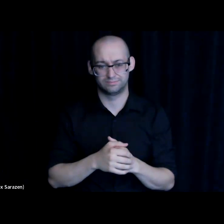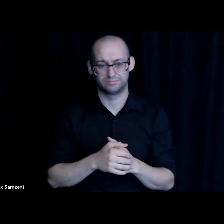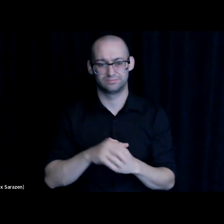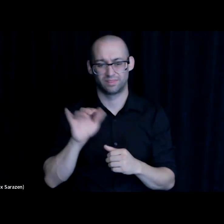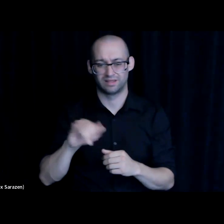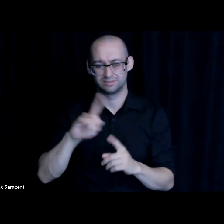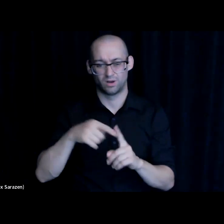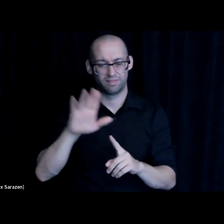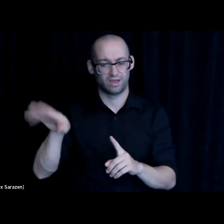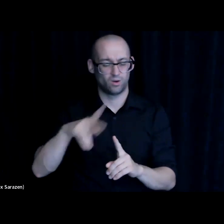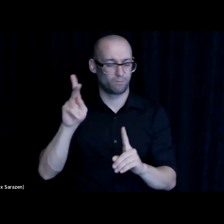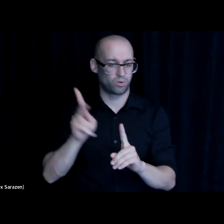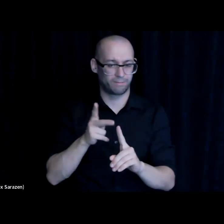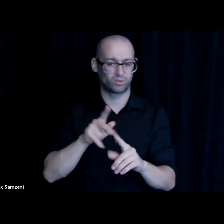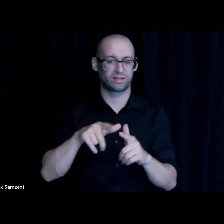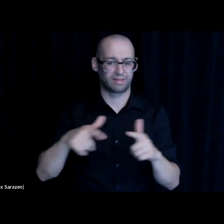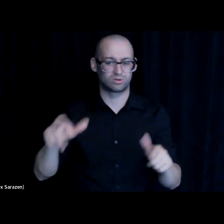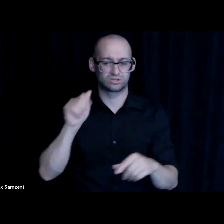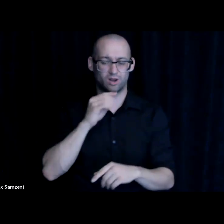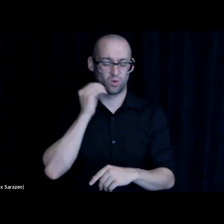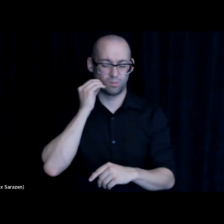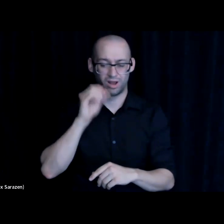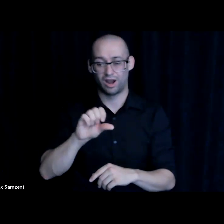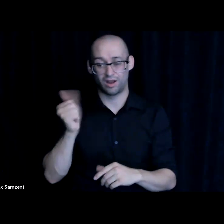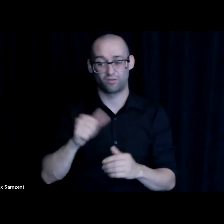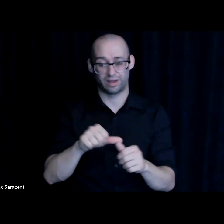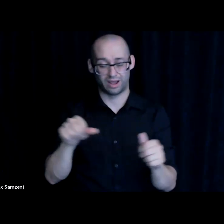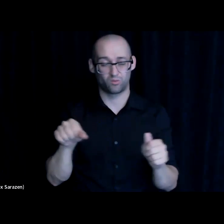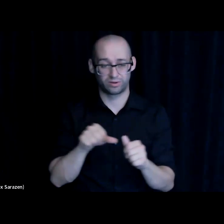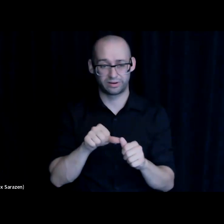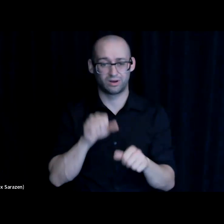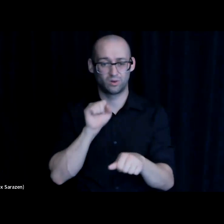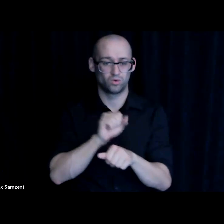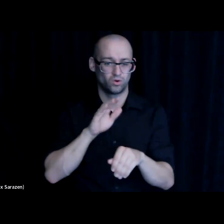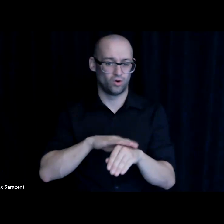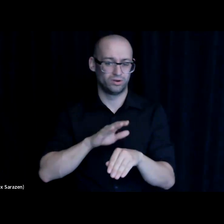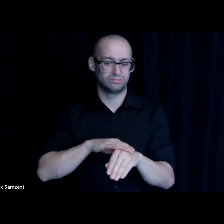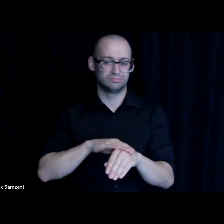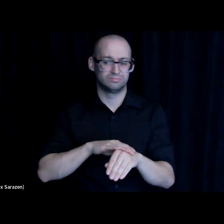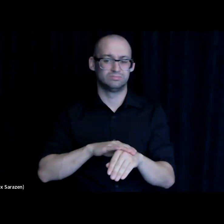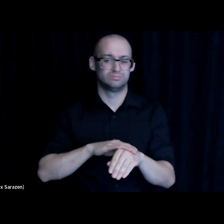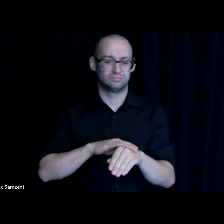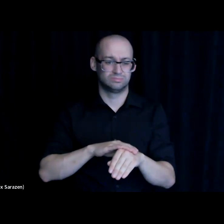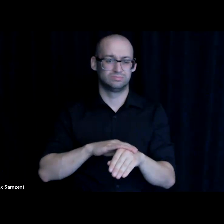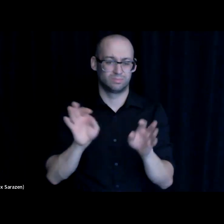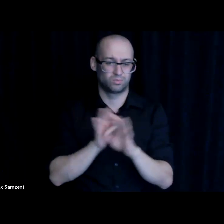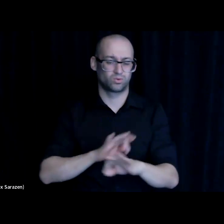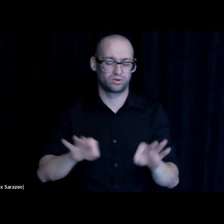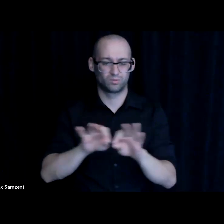home. Another area that we've worked on quite significantly was to attempt